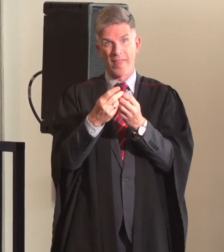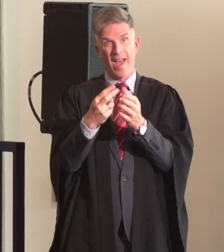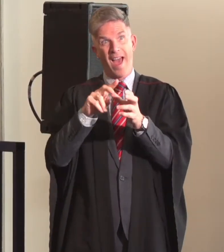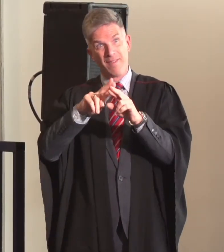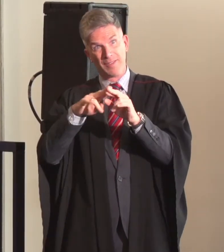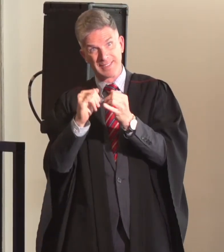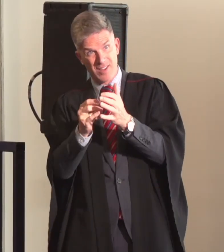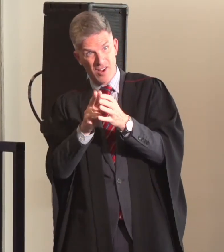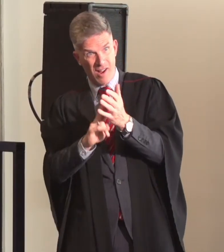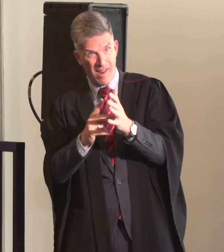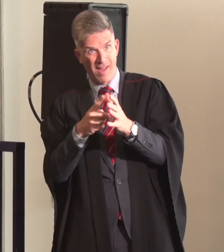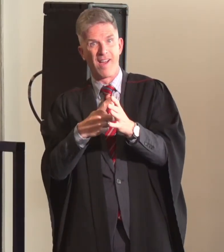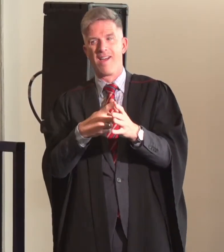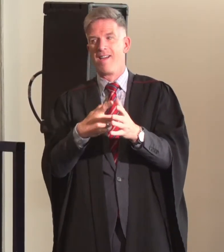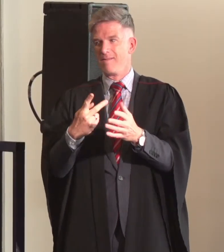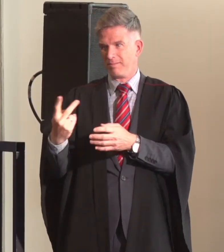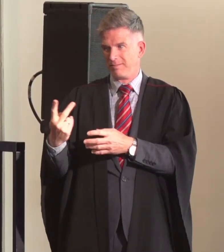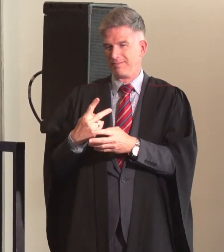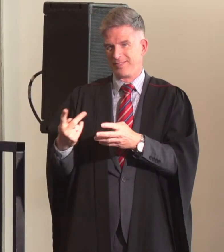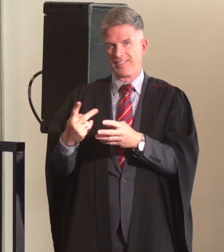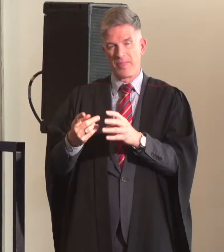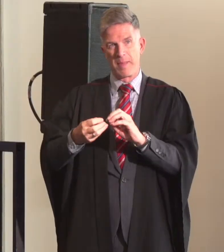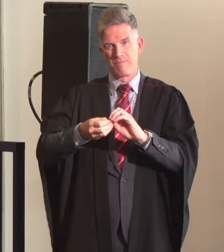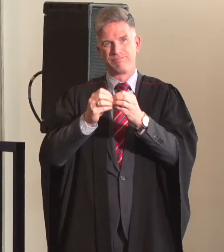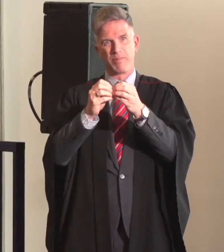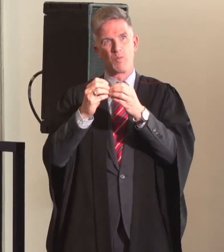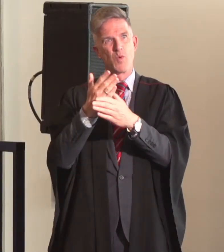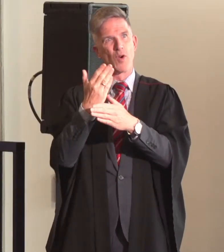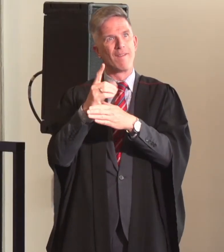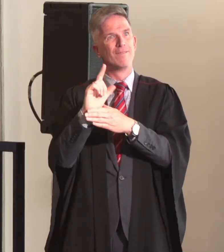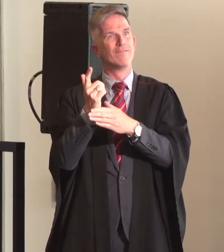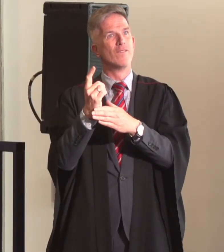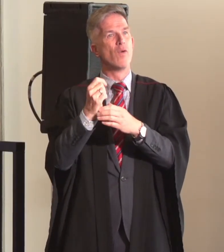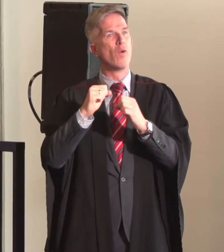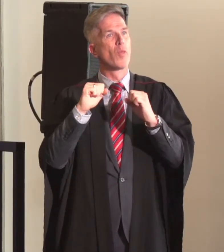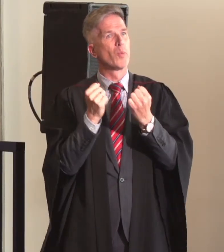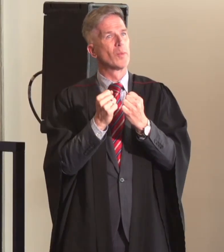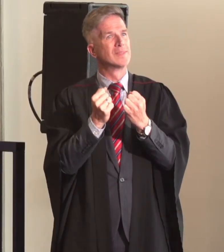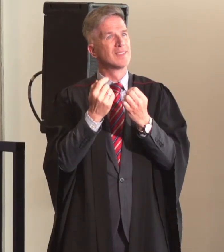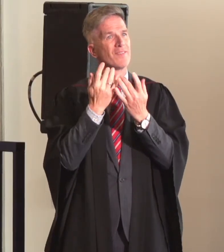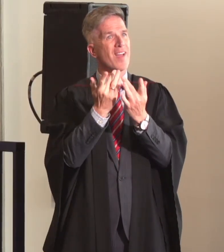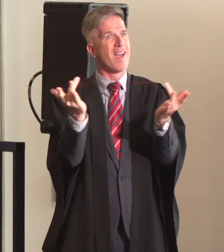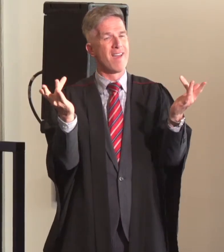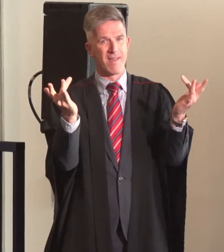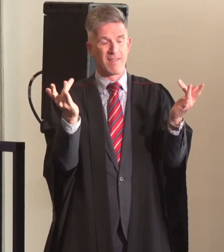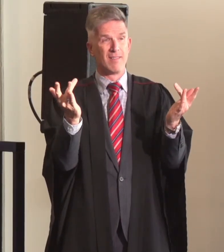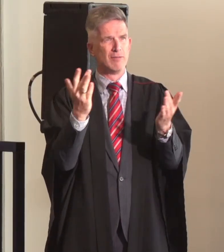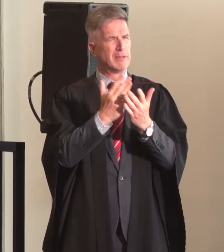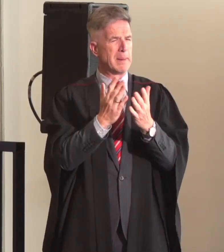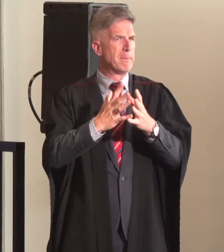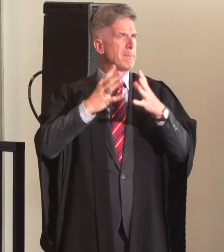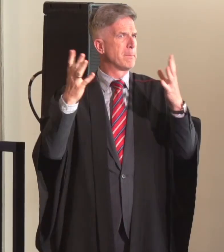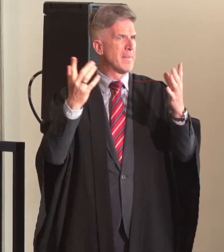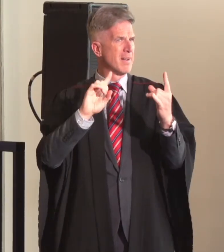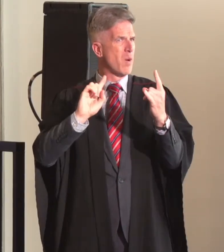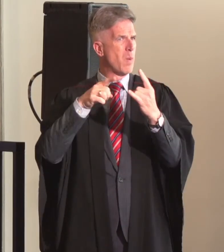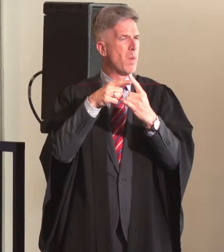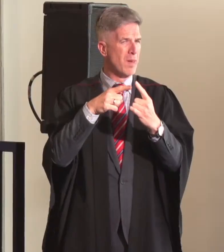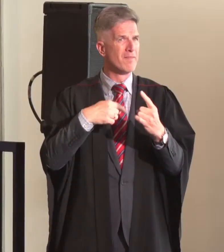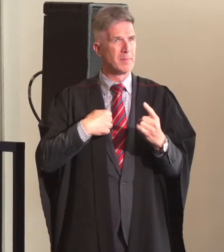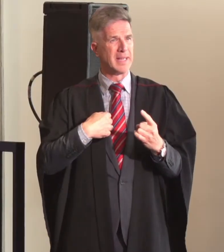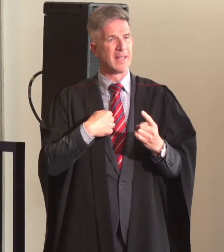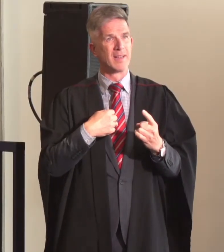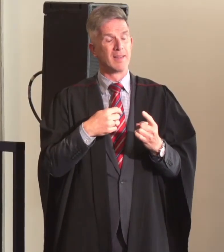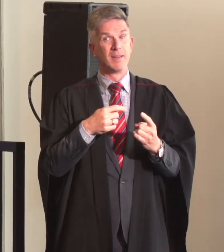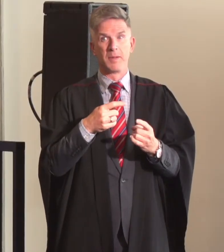prepping to sell my work in person for the first time at the Winter Fair. And as you can imagine, this was a big thing for me, as it was something I'd dreamed of doing for a while, and to my surprise,